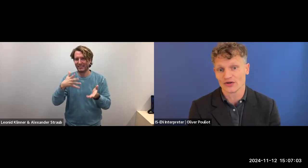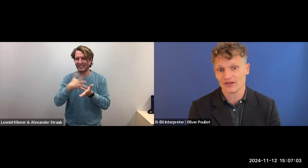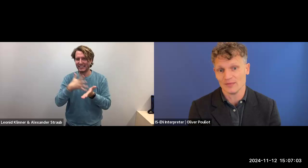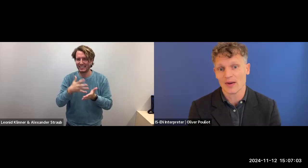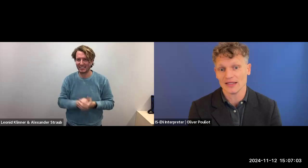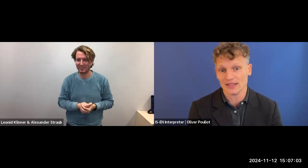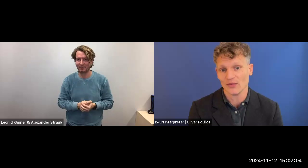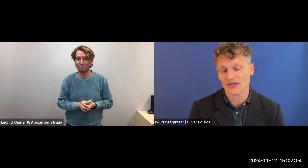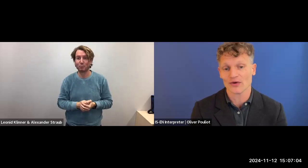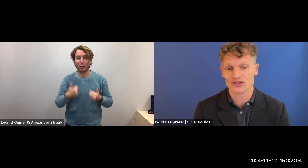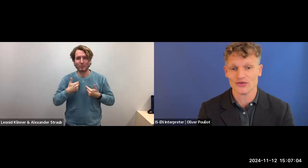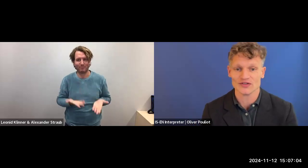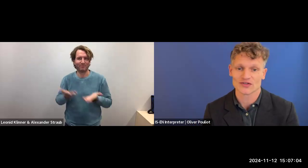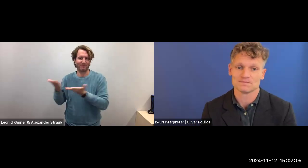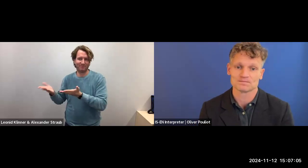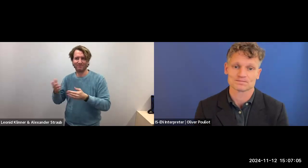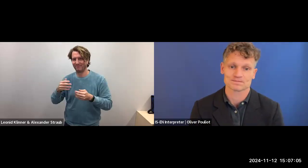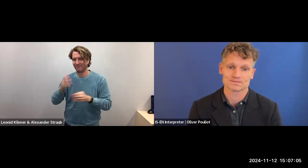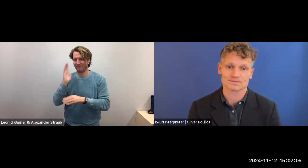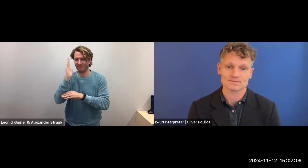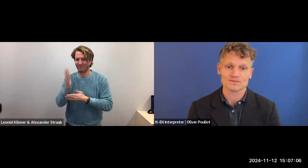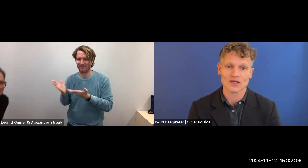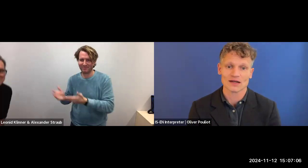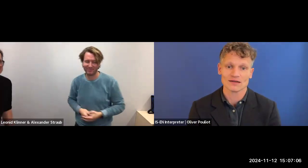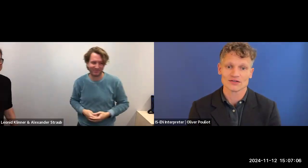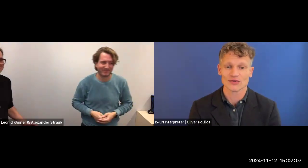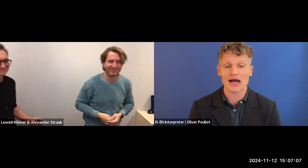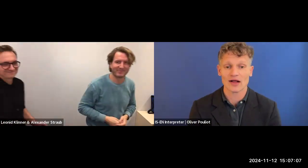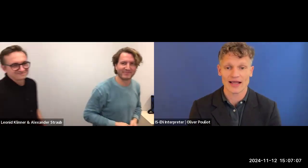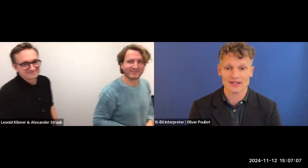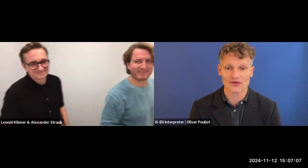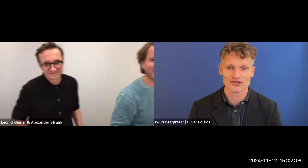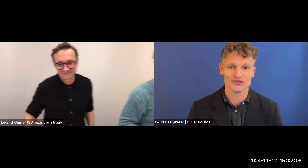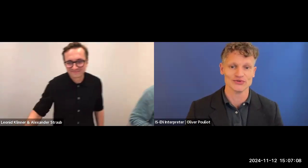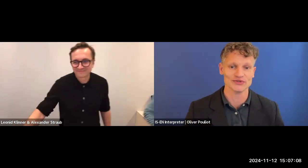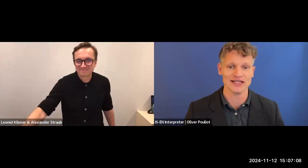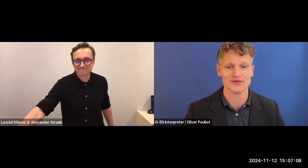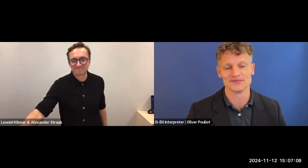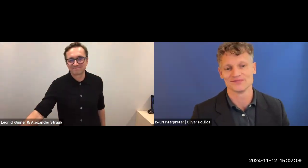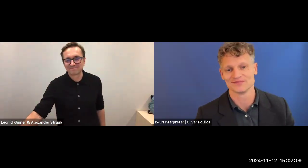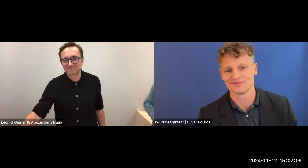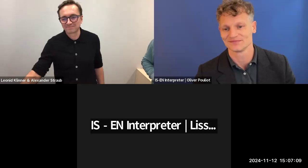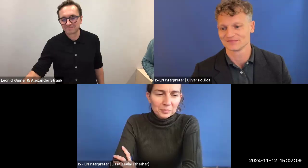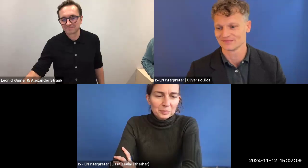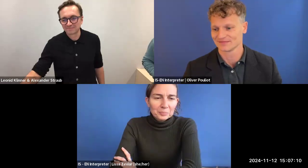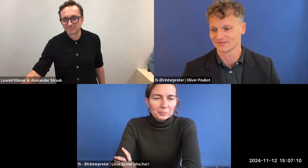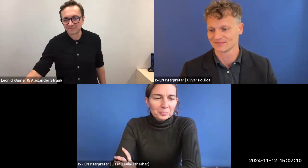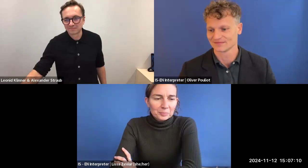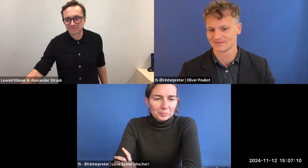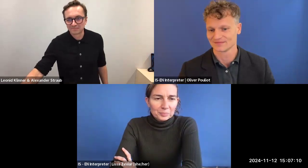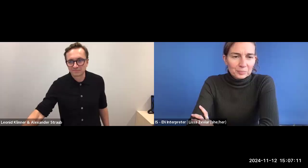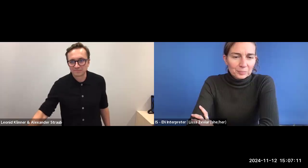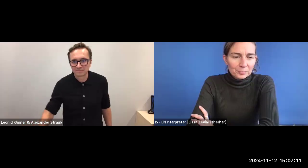and start the pilot with our students. So now I'll hand it over to Leo.